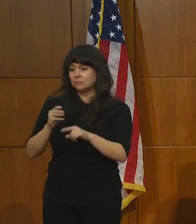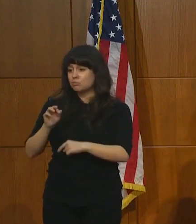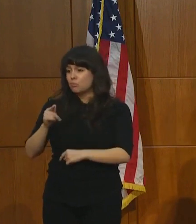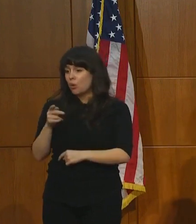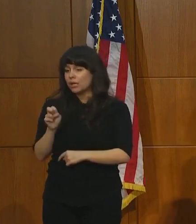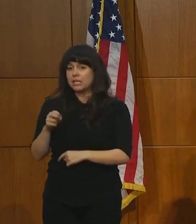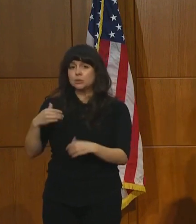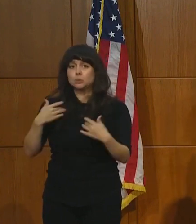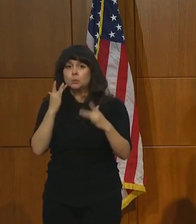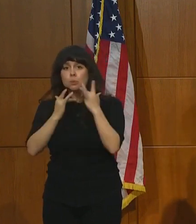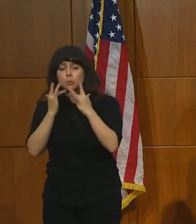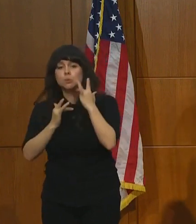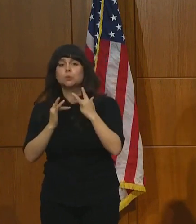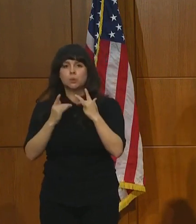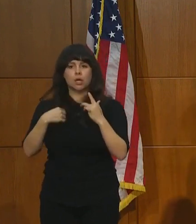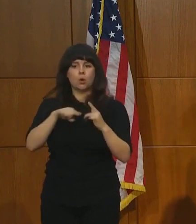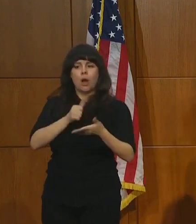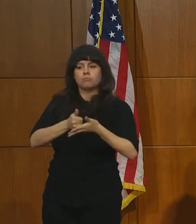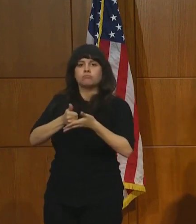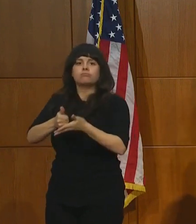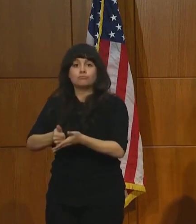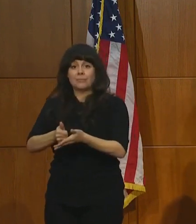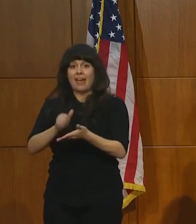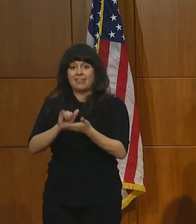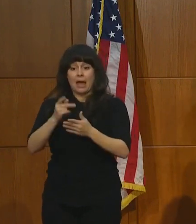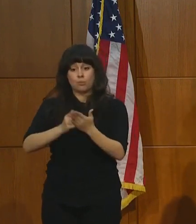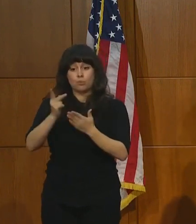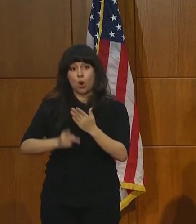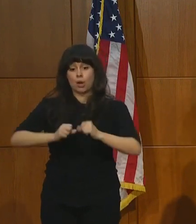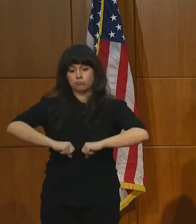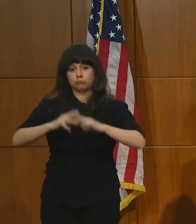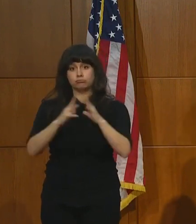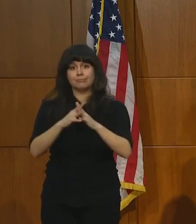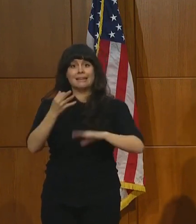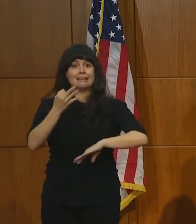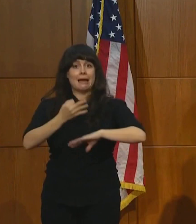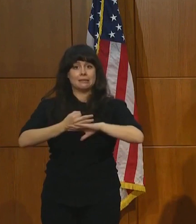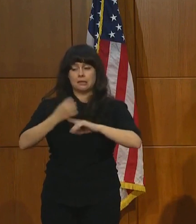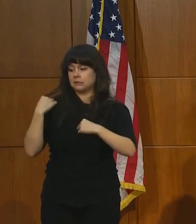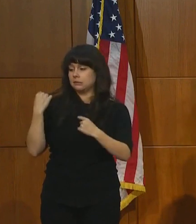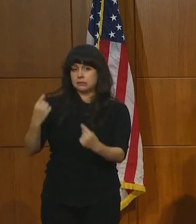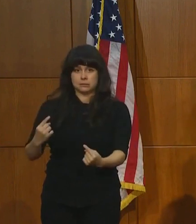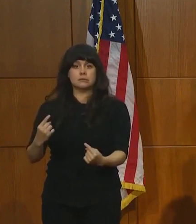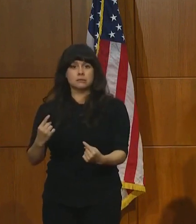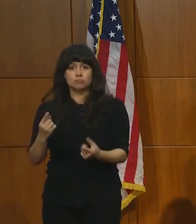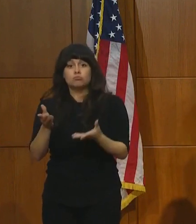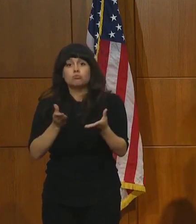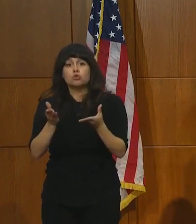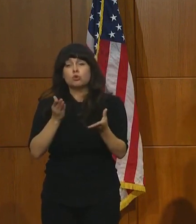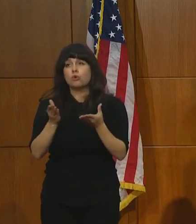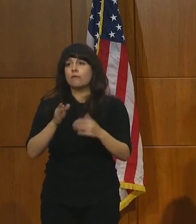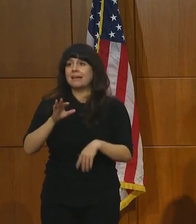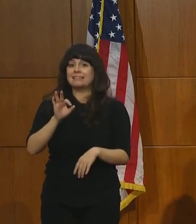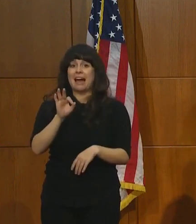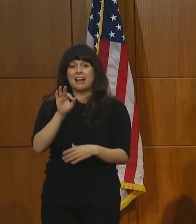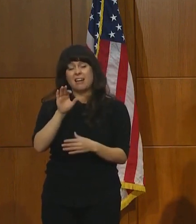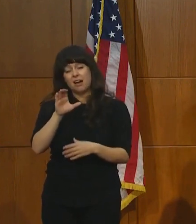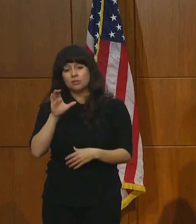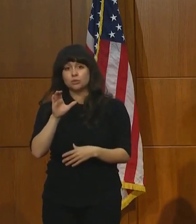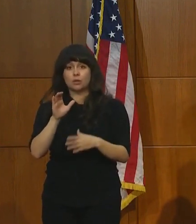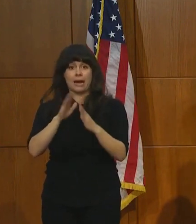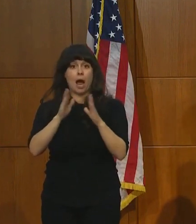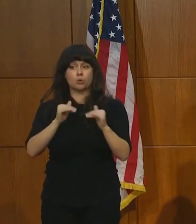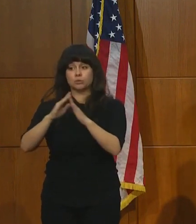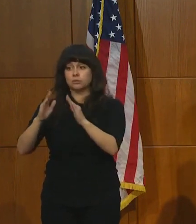program has been running for 9 business days. So far, it has served more than 900 households,